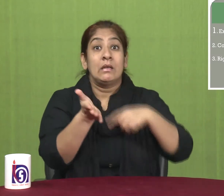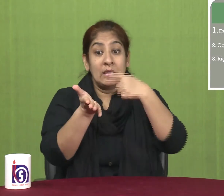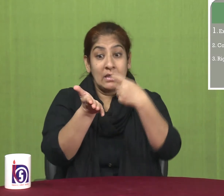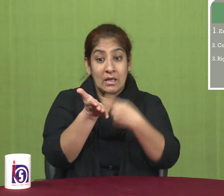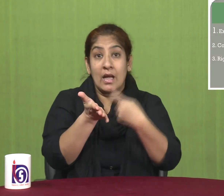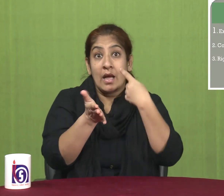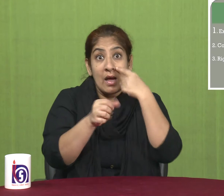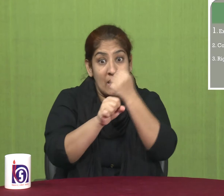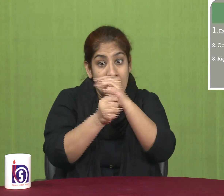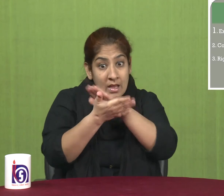right means